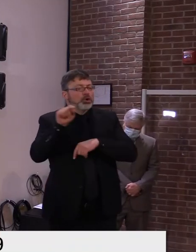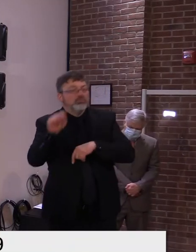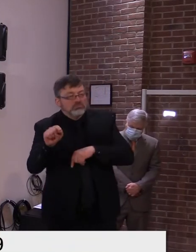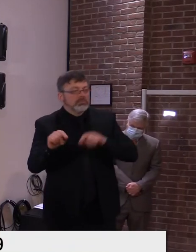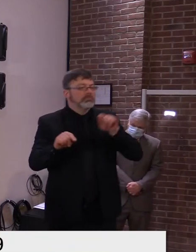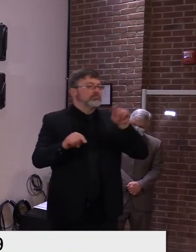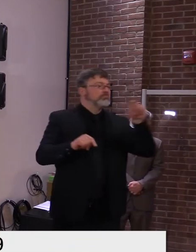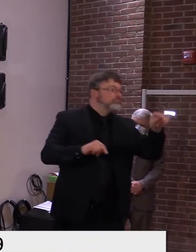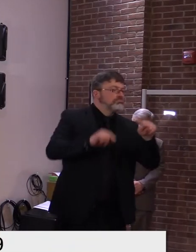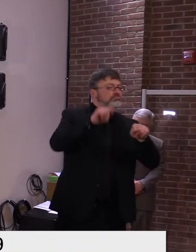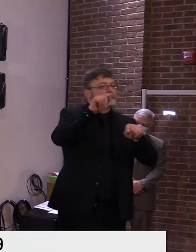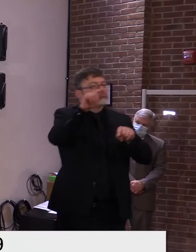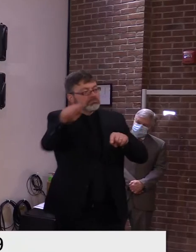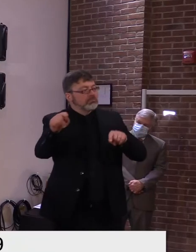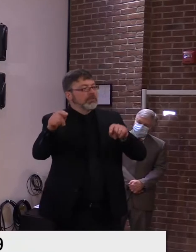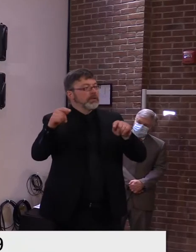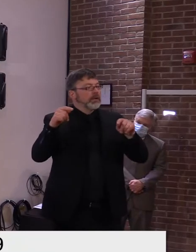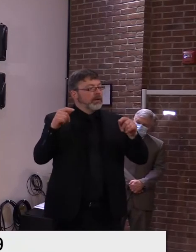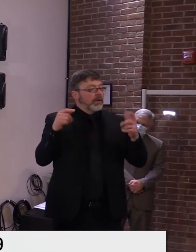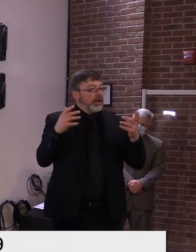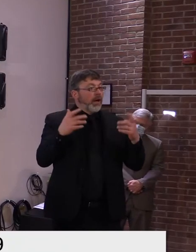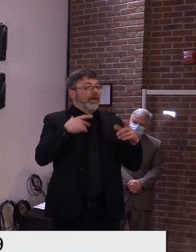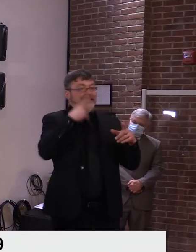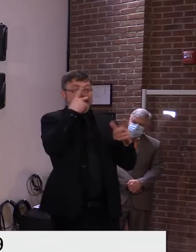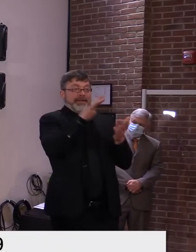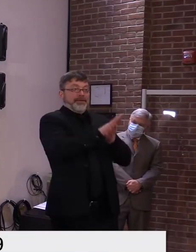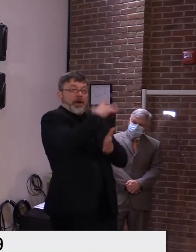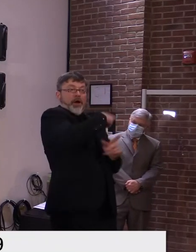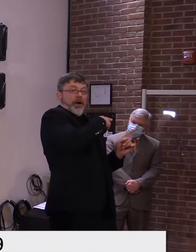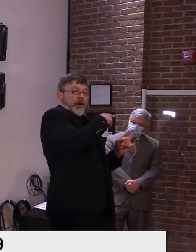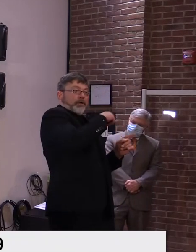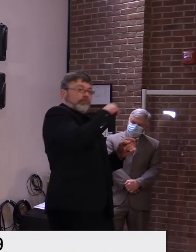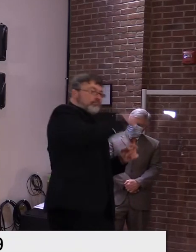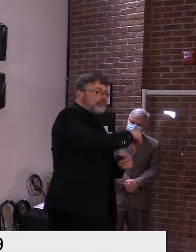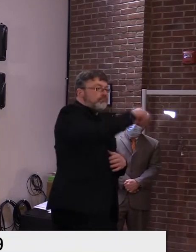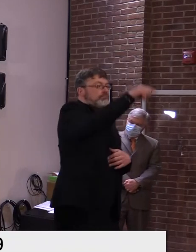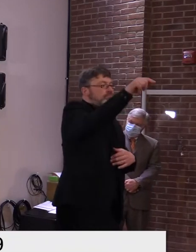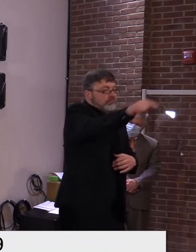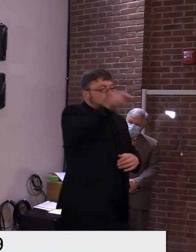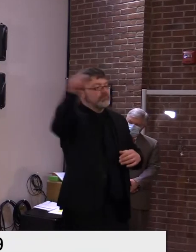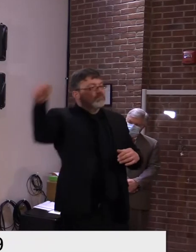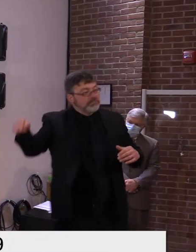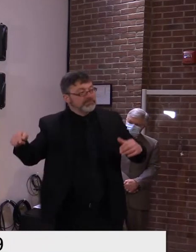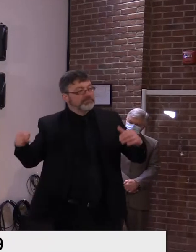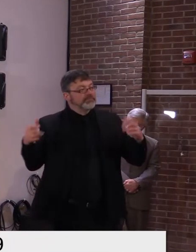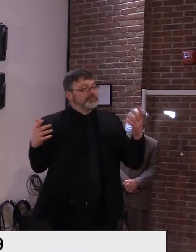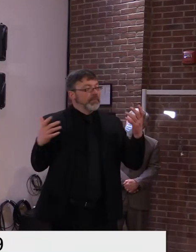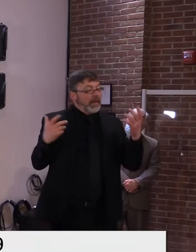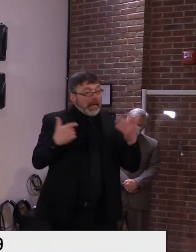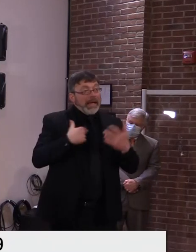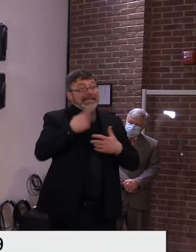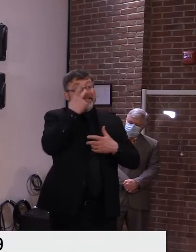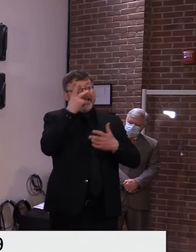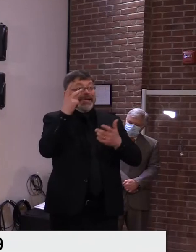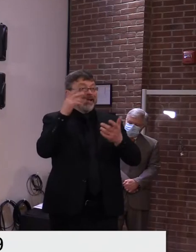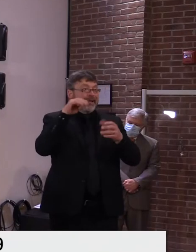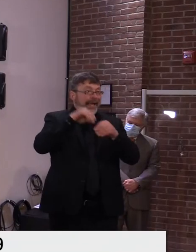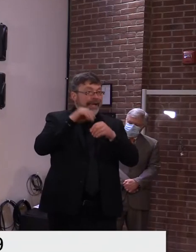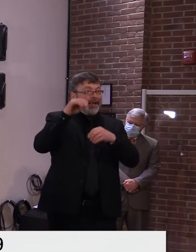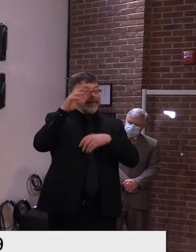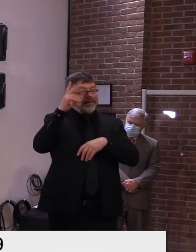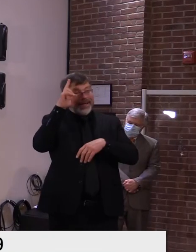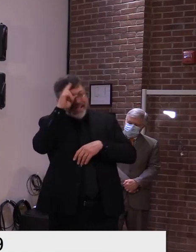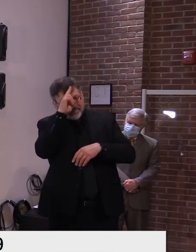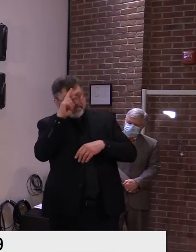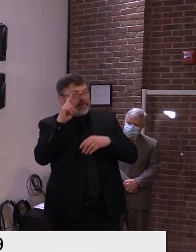our colleges and schools. We're finding cases in some of our healthcare settings where someone shows up at an infectious time